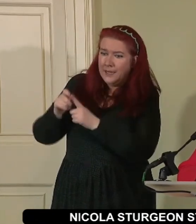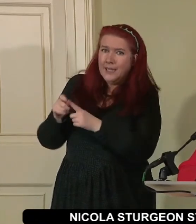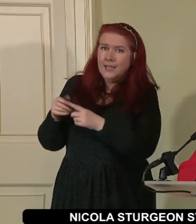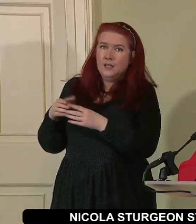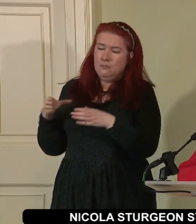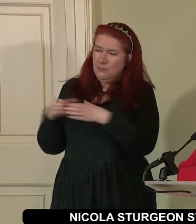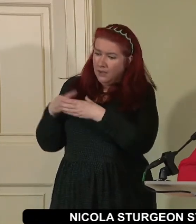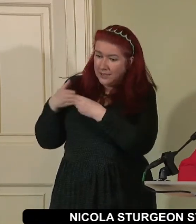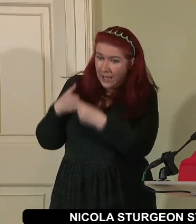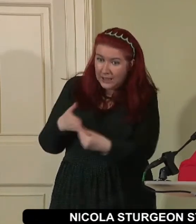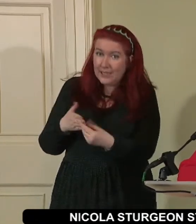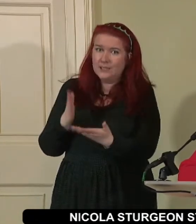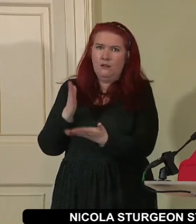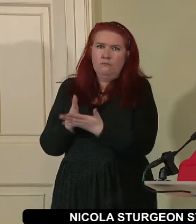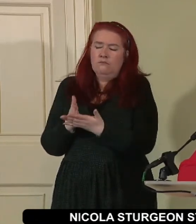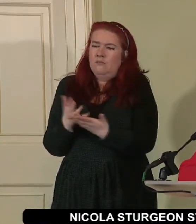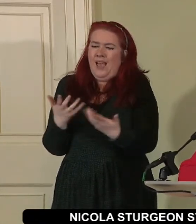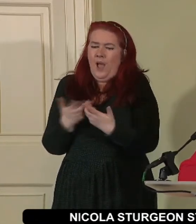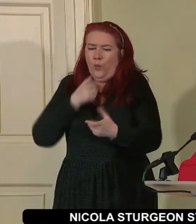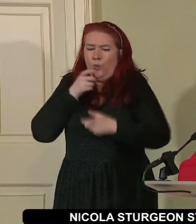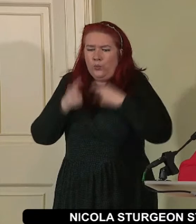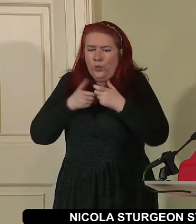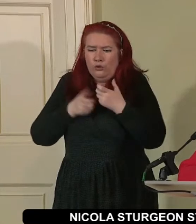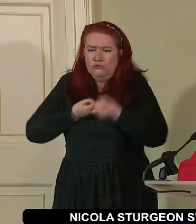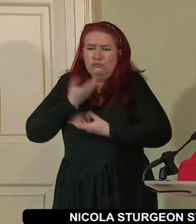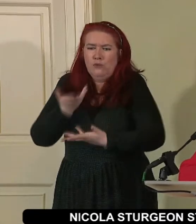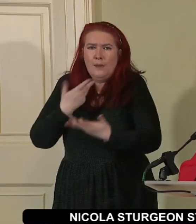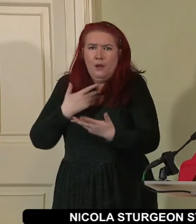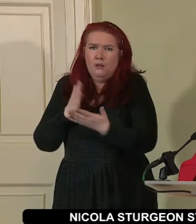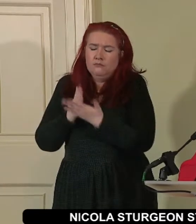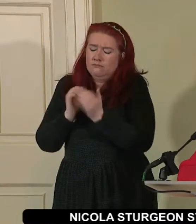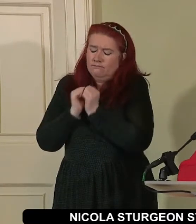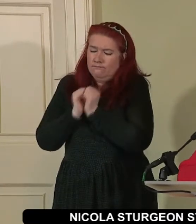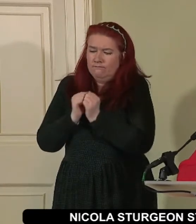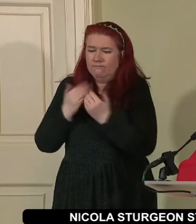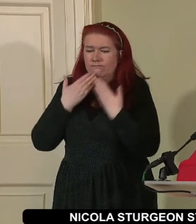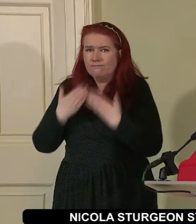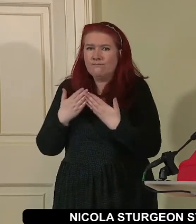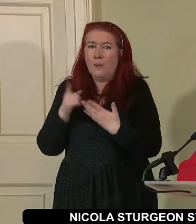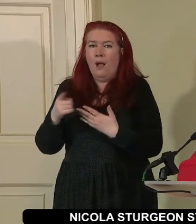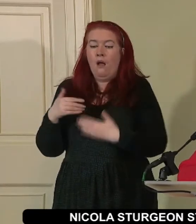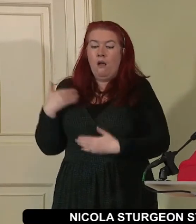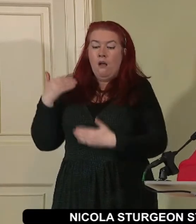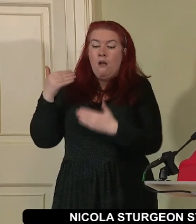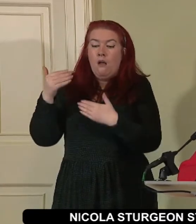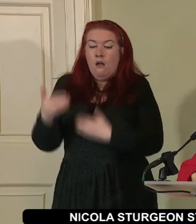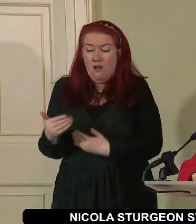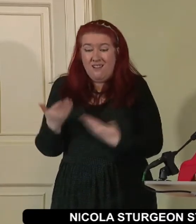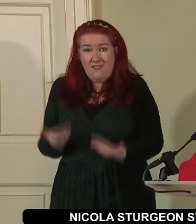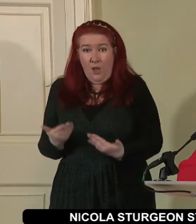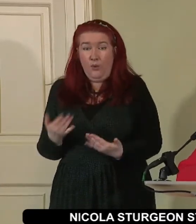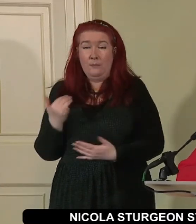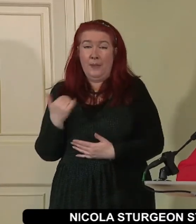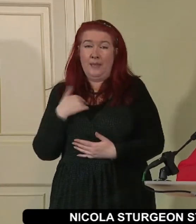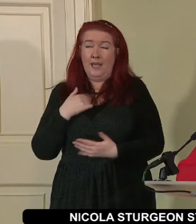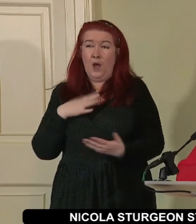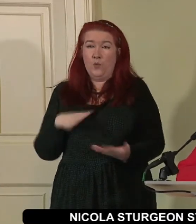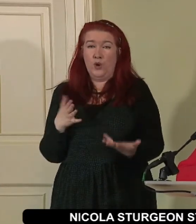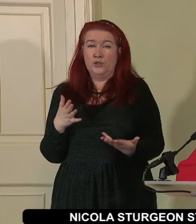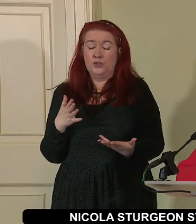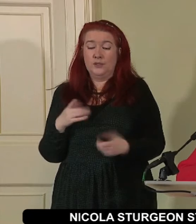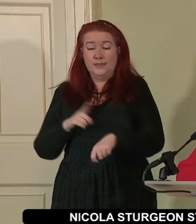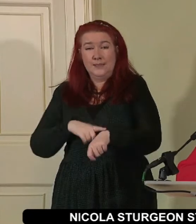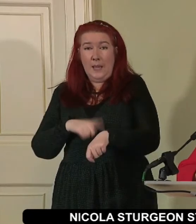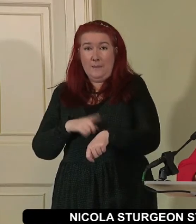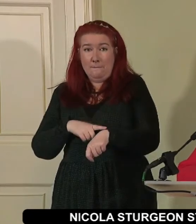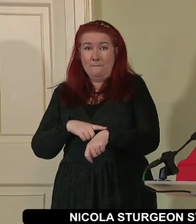that I serve, that I can never find the words to express. But having reached this stage in my life, maybe I want to spend a bit of